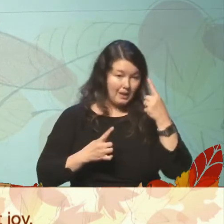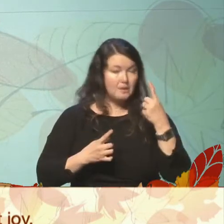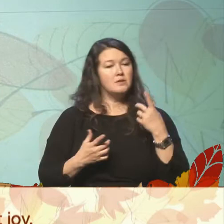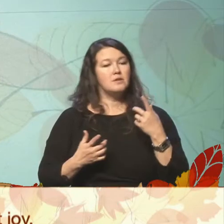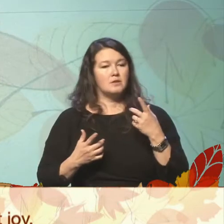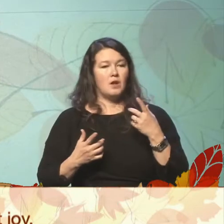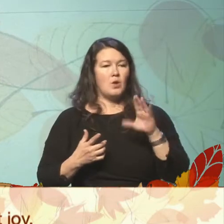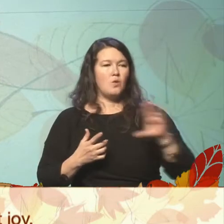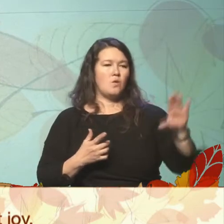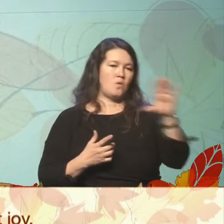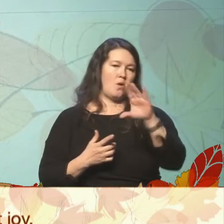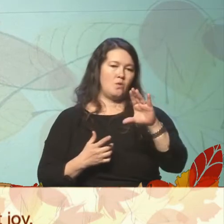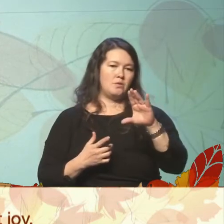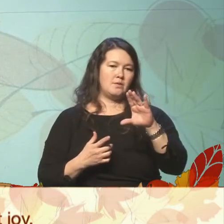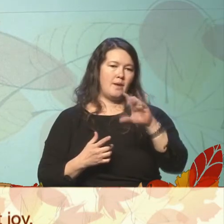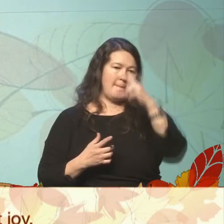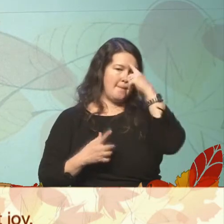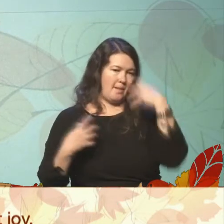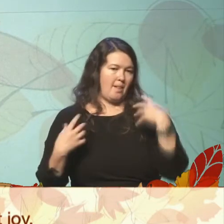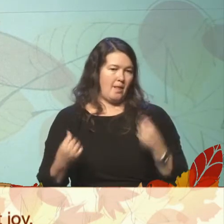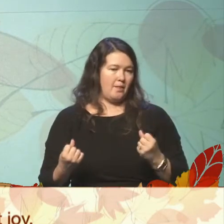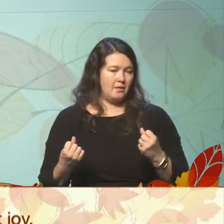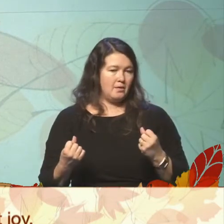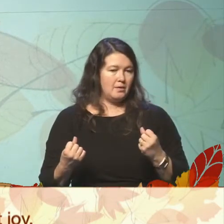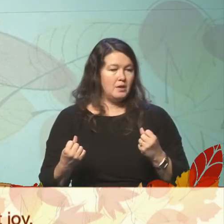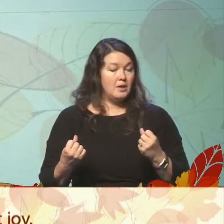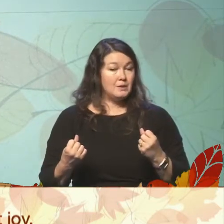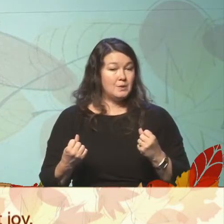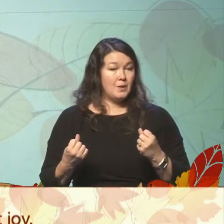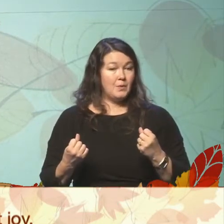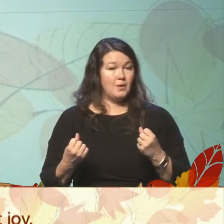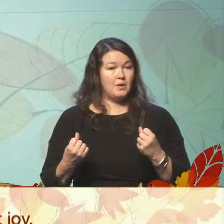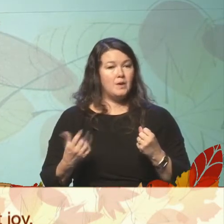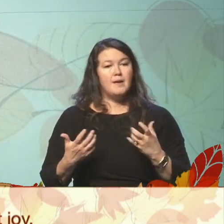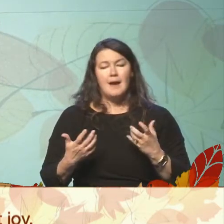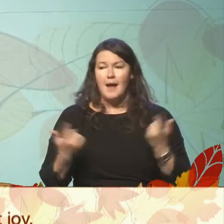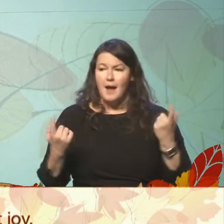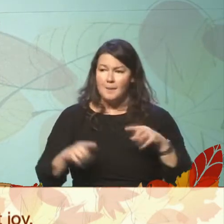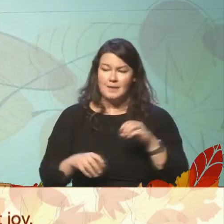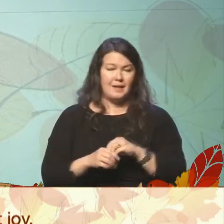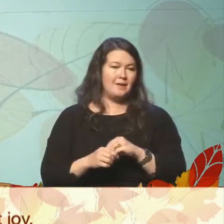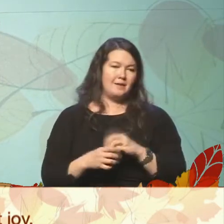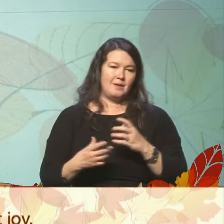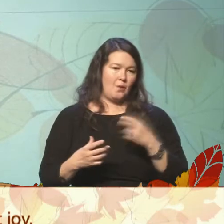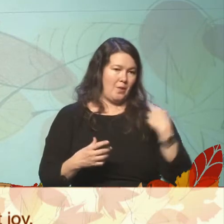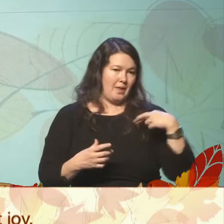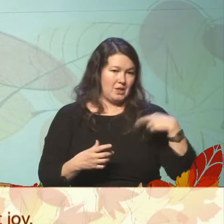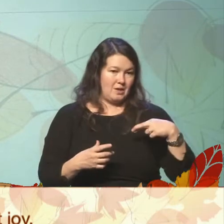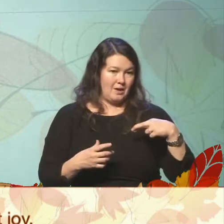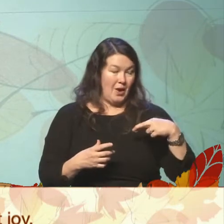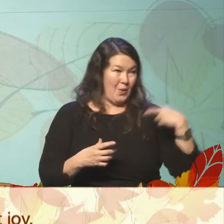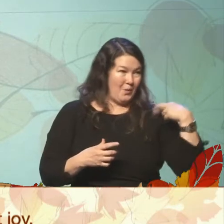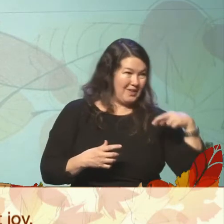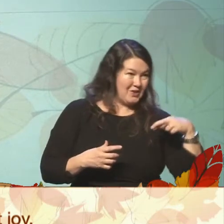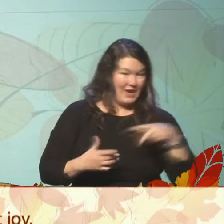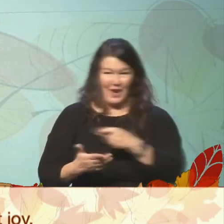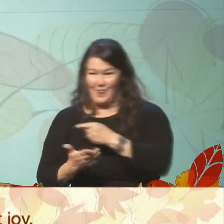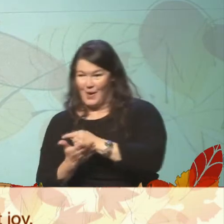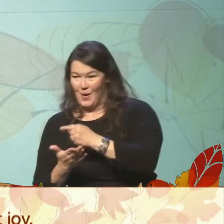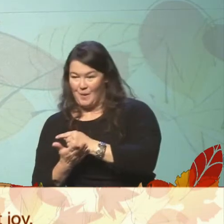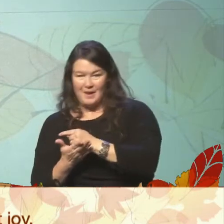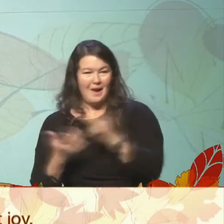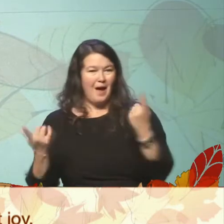health. One of the tragedies that has come in religion is that we have somehow pitted religion against therapeutic